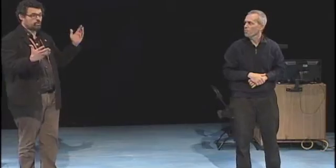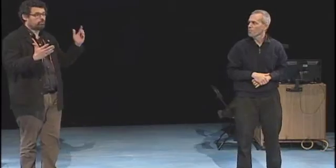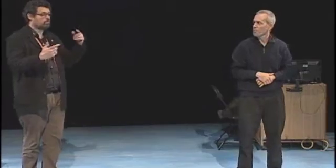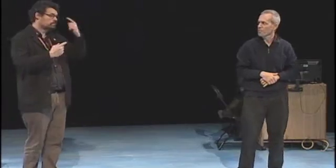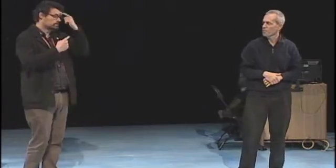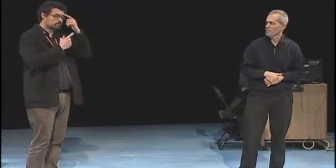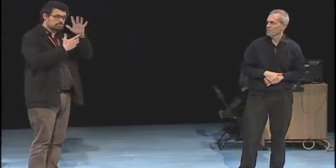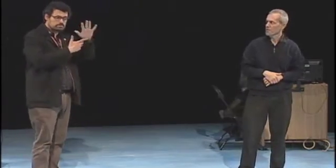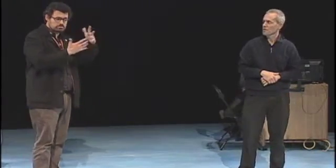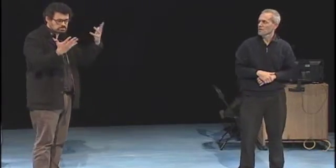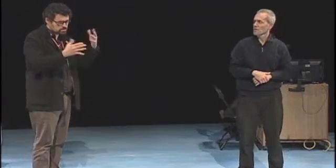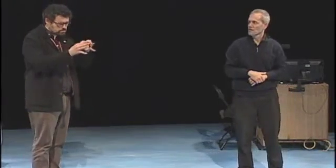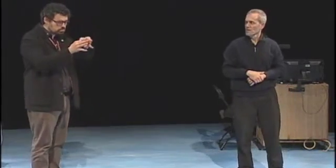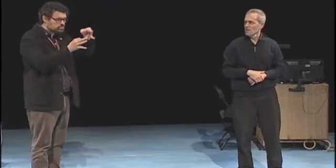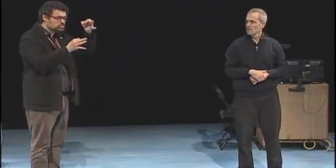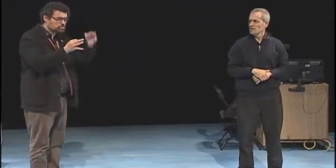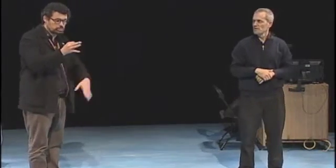and unity.